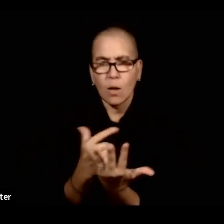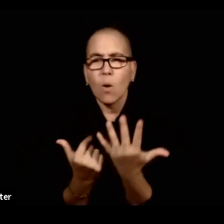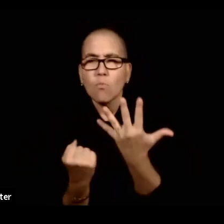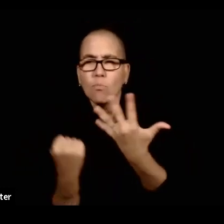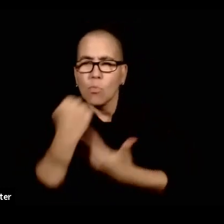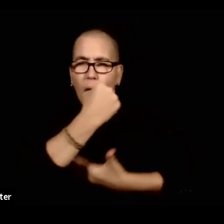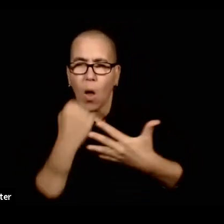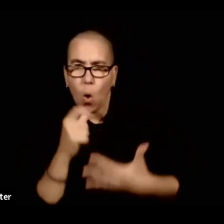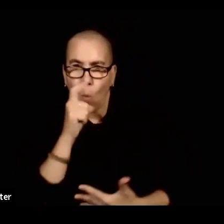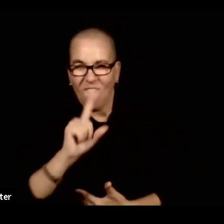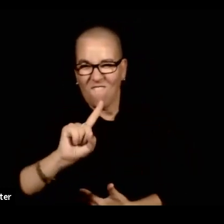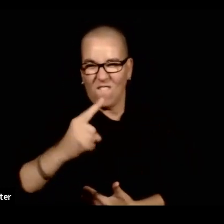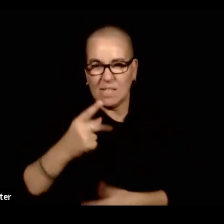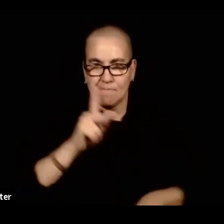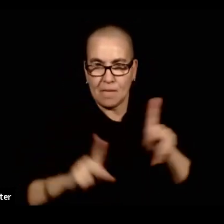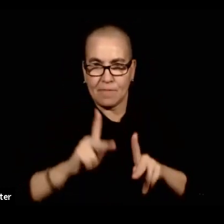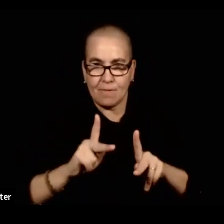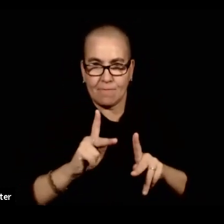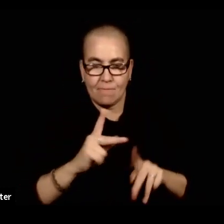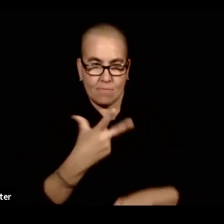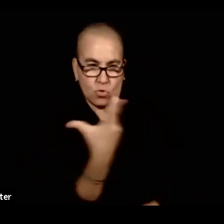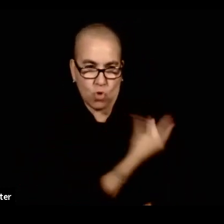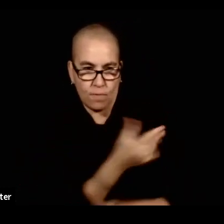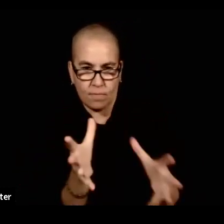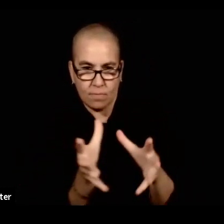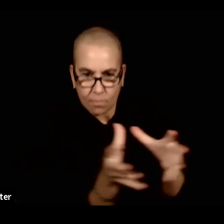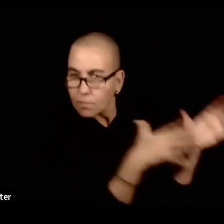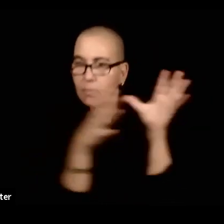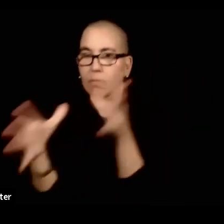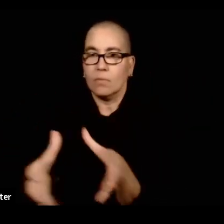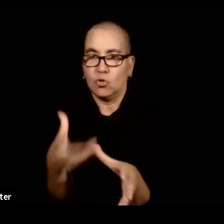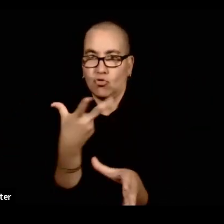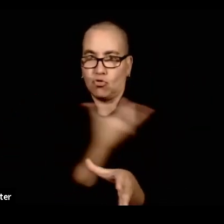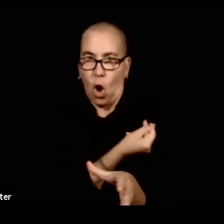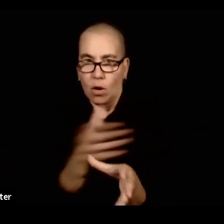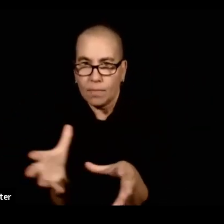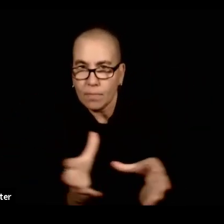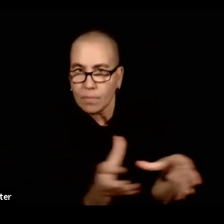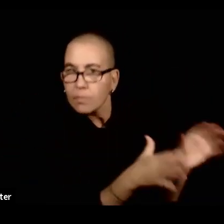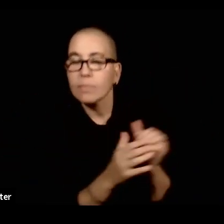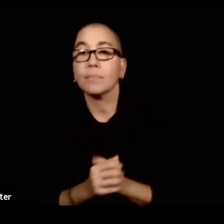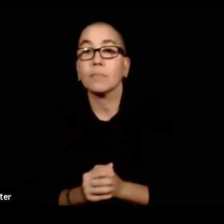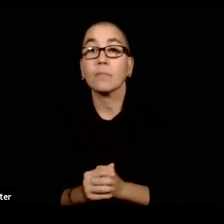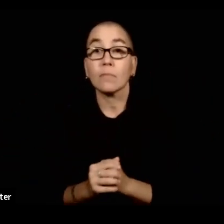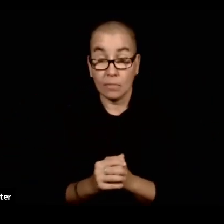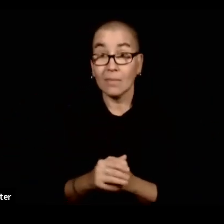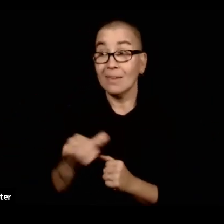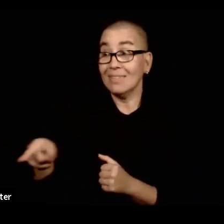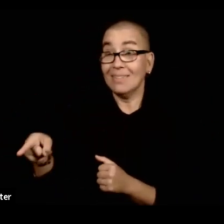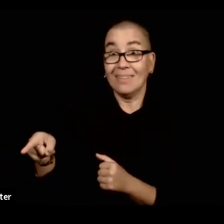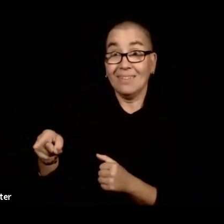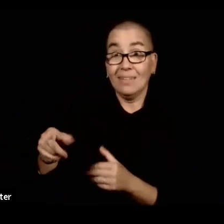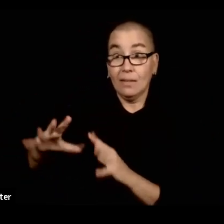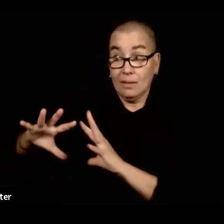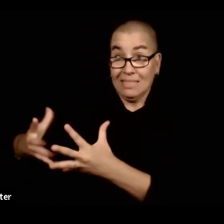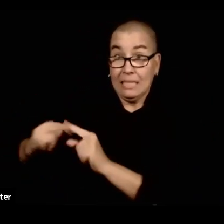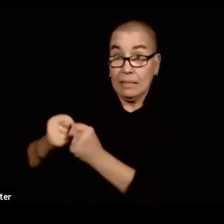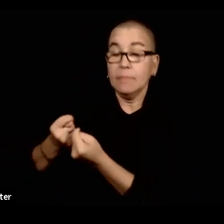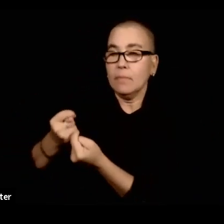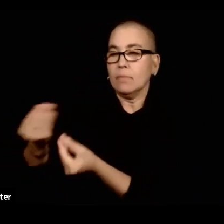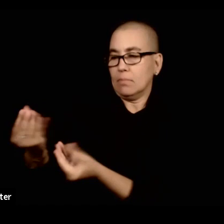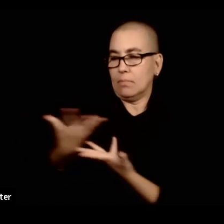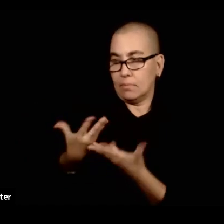But, as the commissioner said, that guidance will come to the state, and then it will be our responsibility to